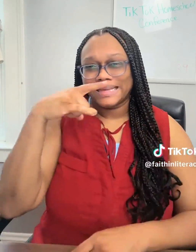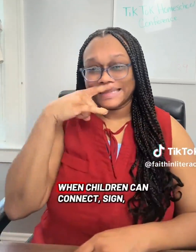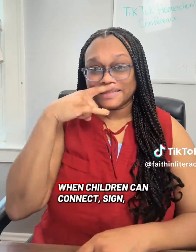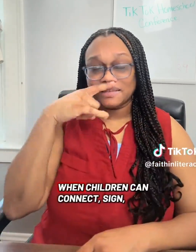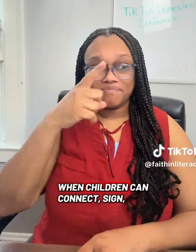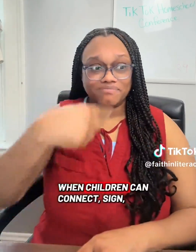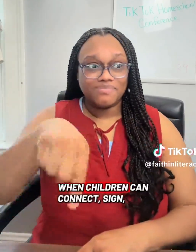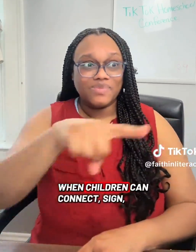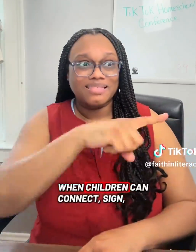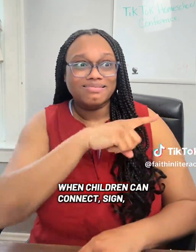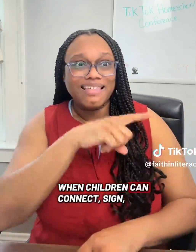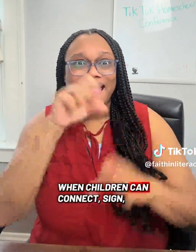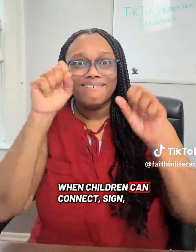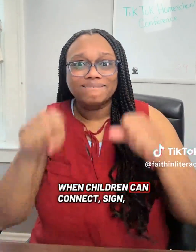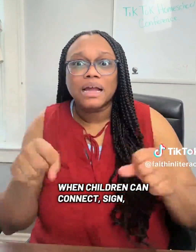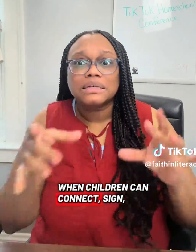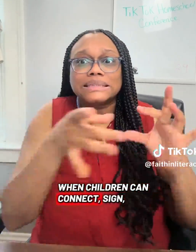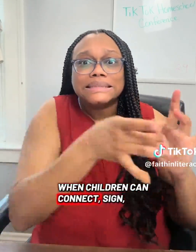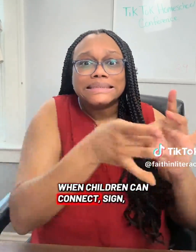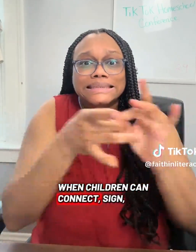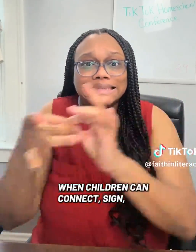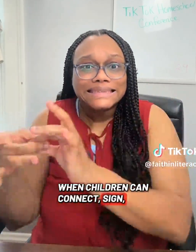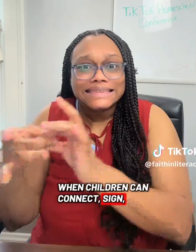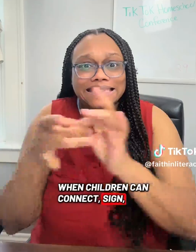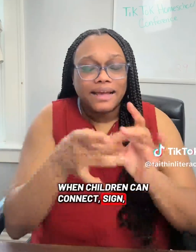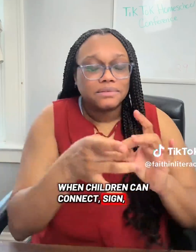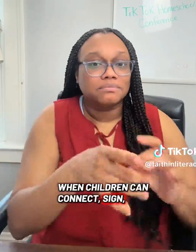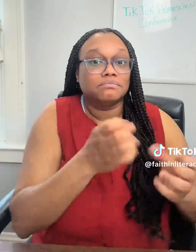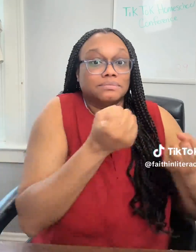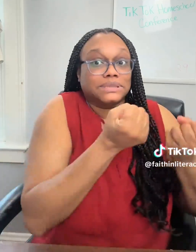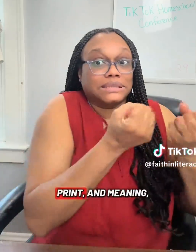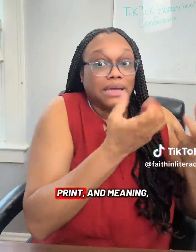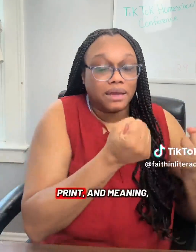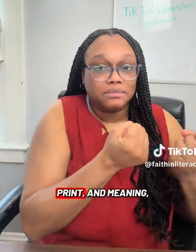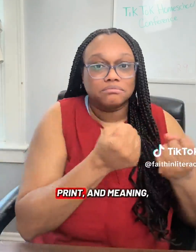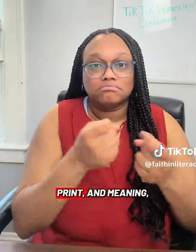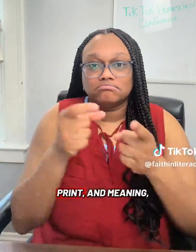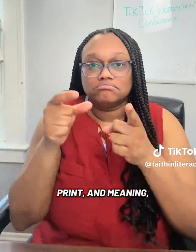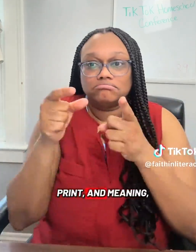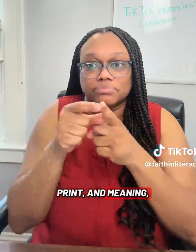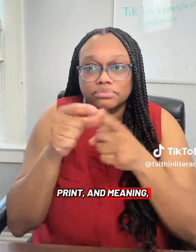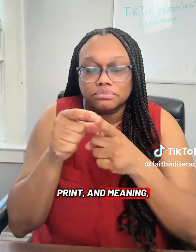When children can connect sign, print, and meaning,